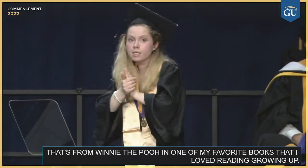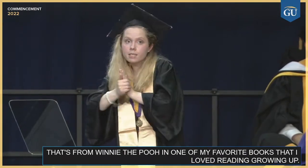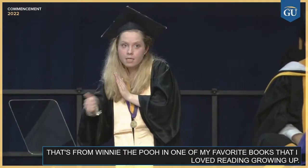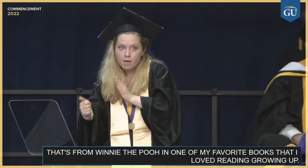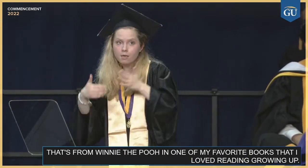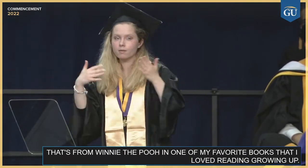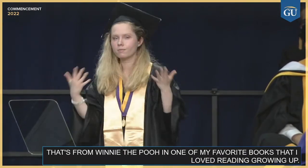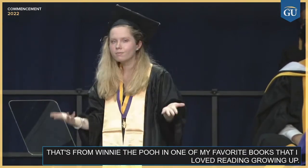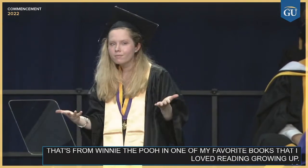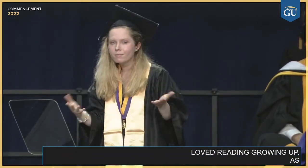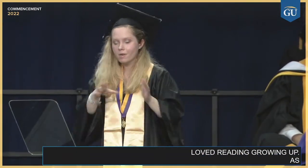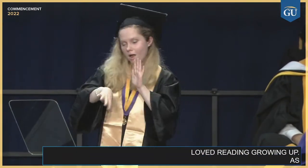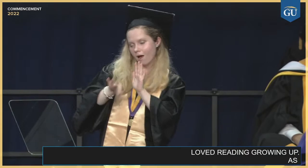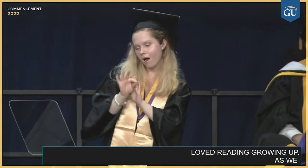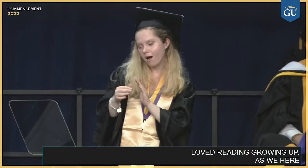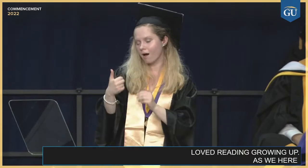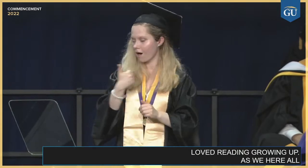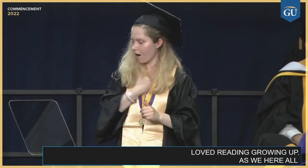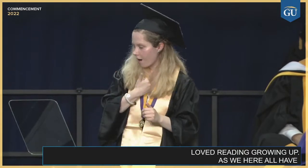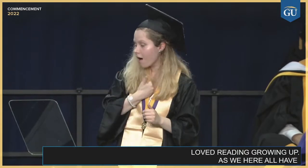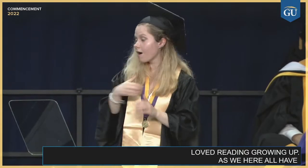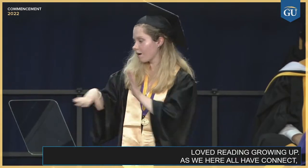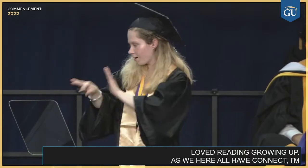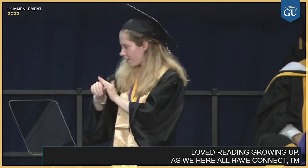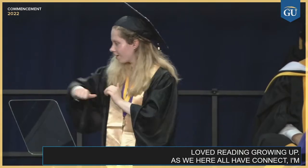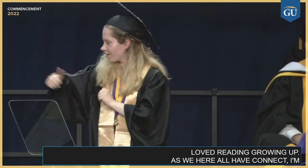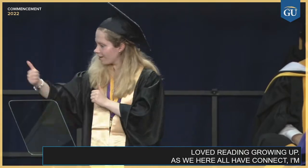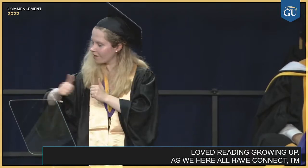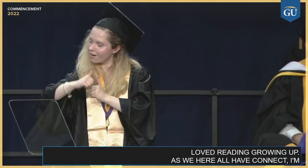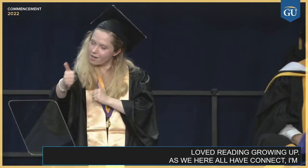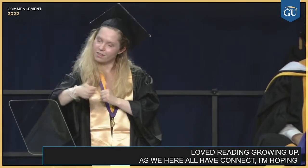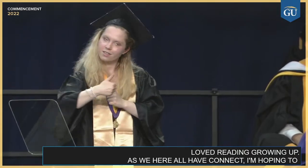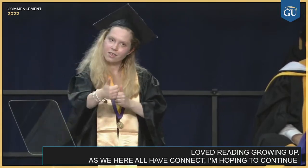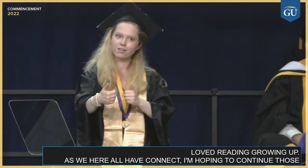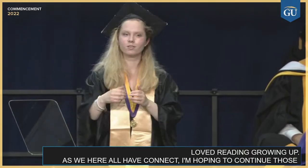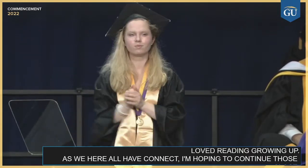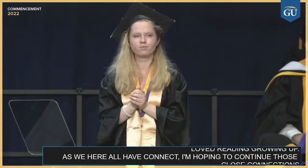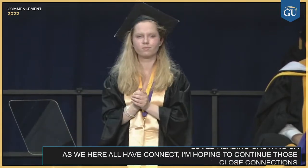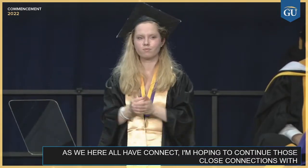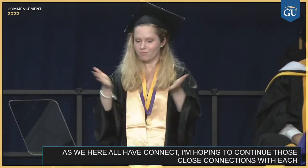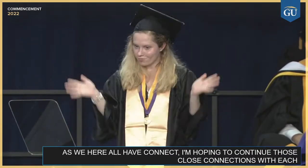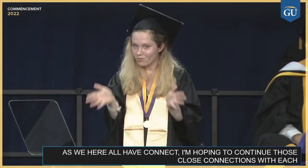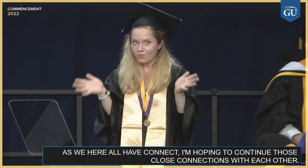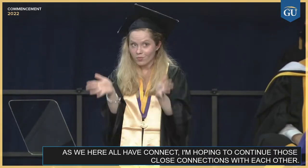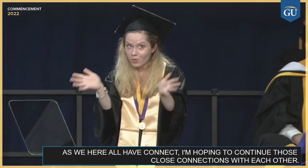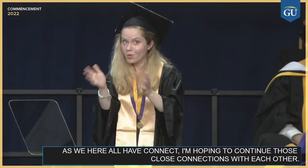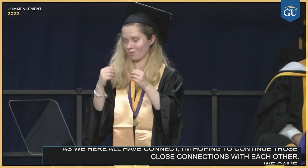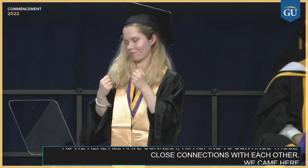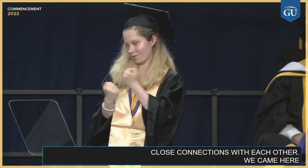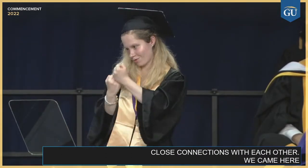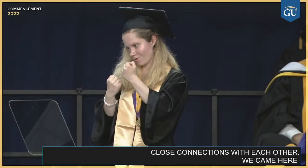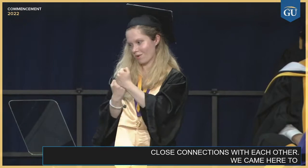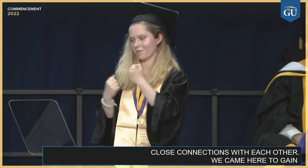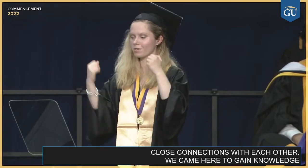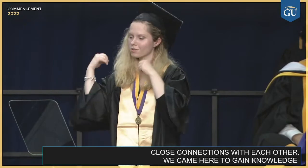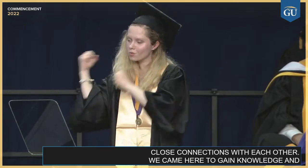We came here to gain knowledge and skills and to discover more about ourselves and each other, and I want that